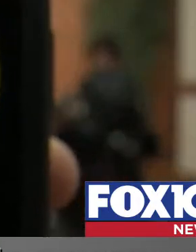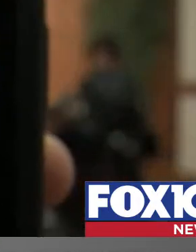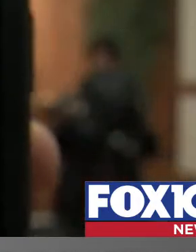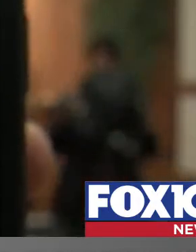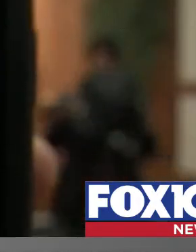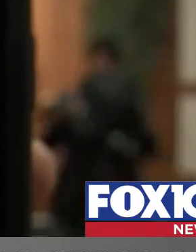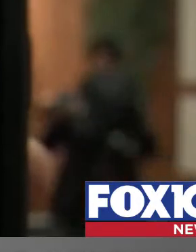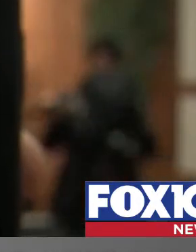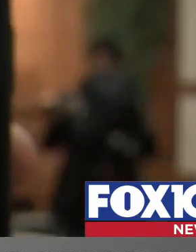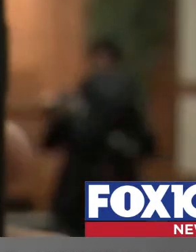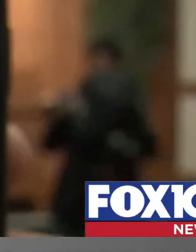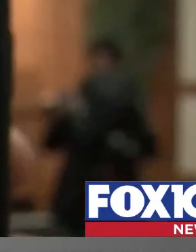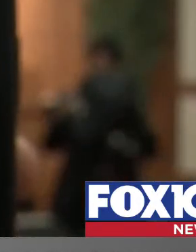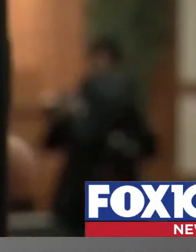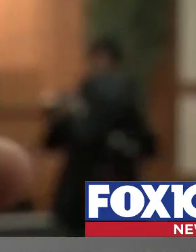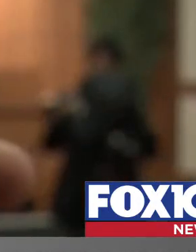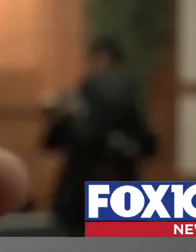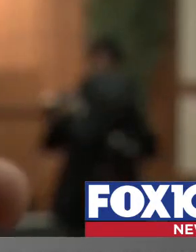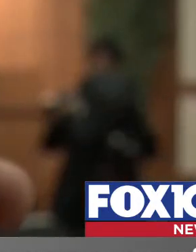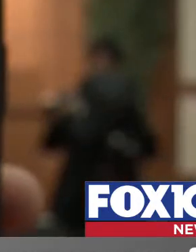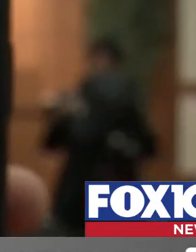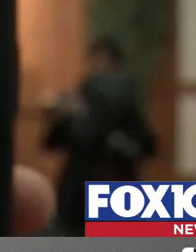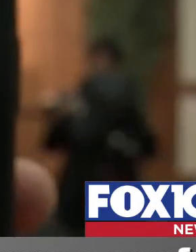If she uses it.